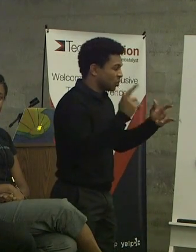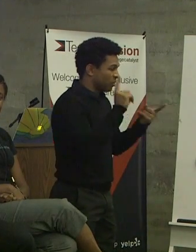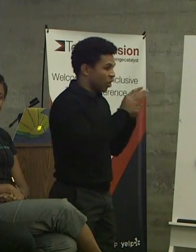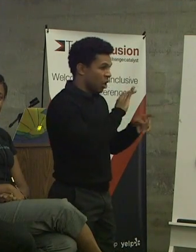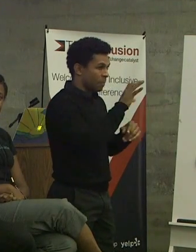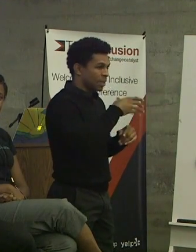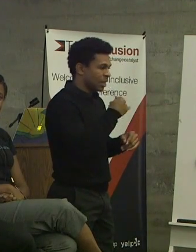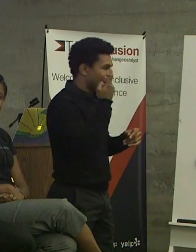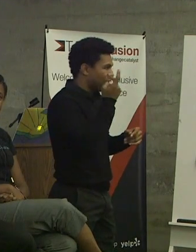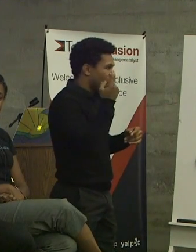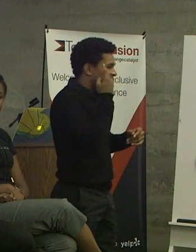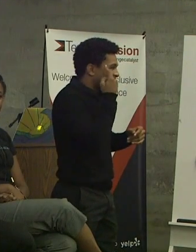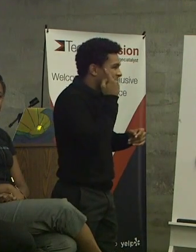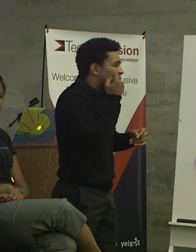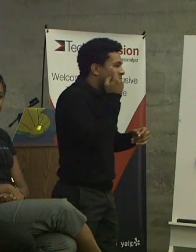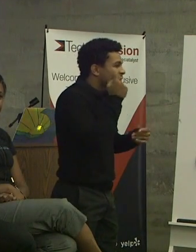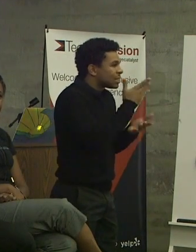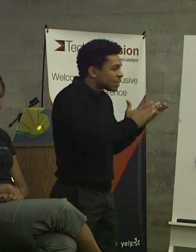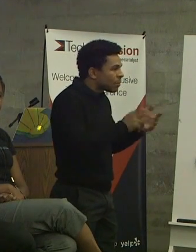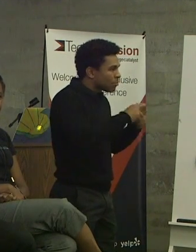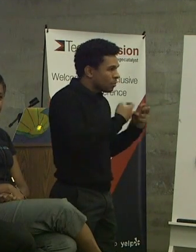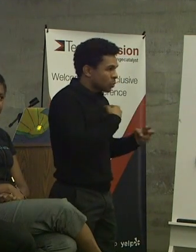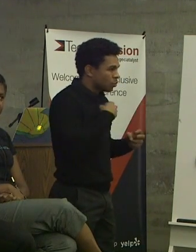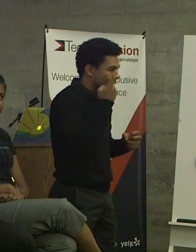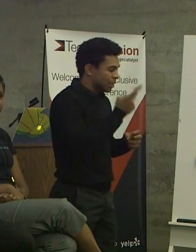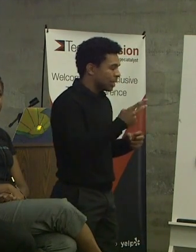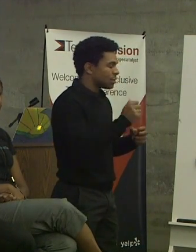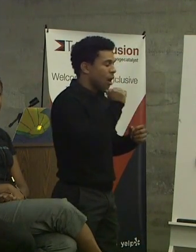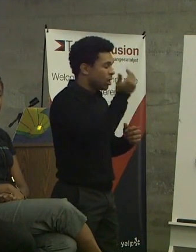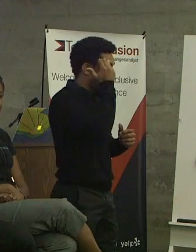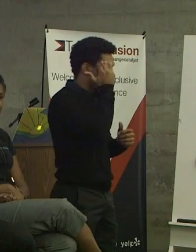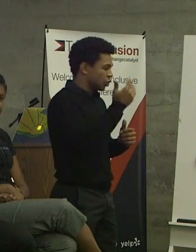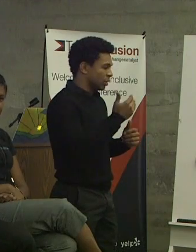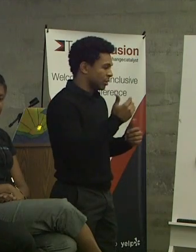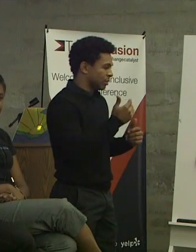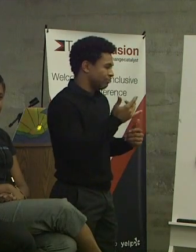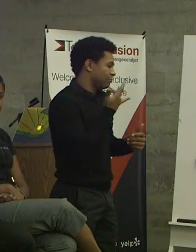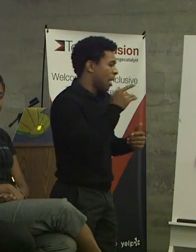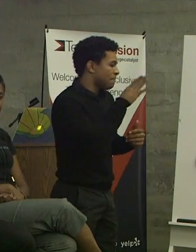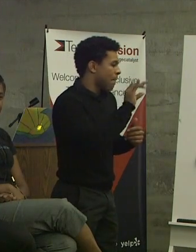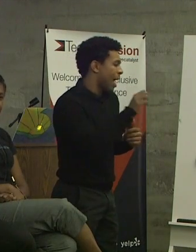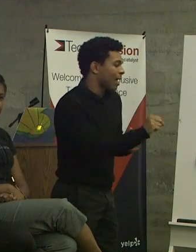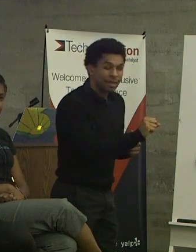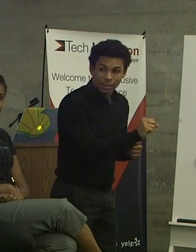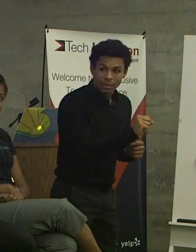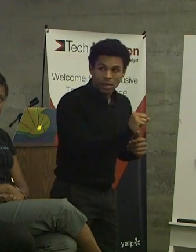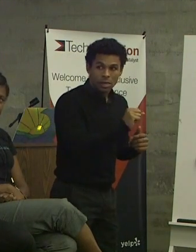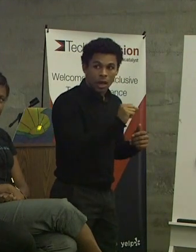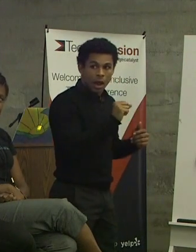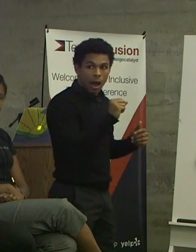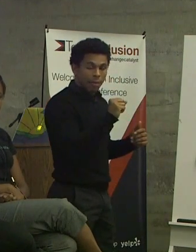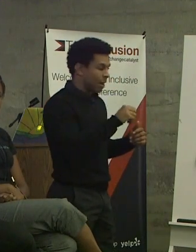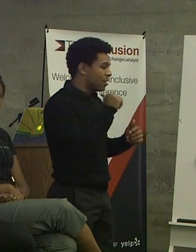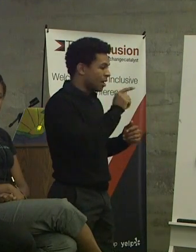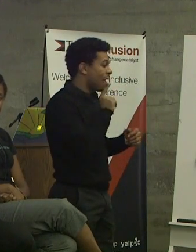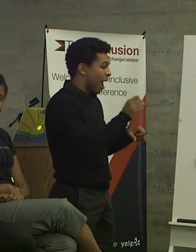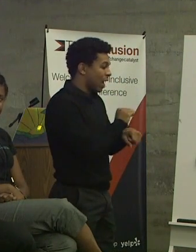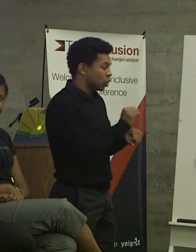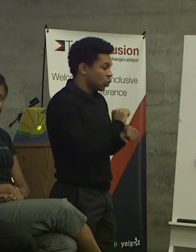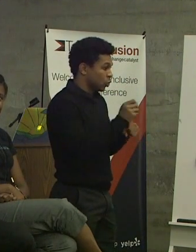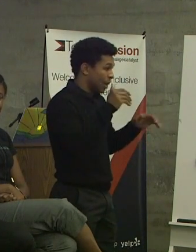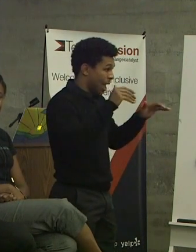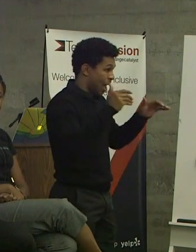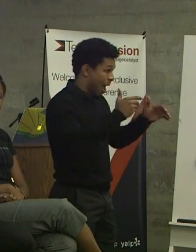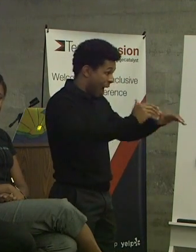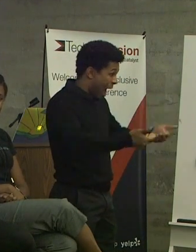see is unconscious bias leading companies to evaluate those candidates in totally ineffective ways and not actually hire them. So I think this